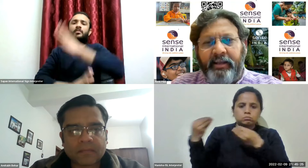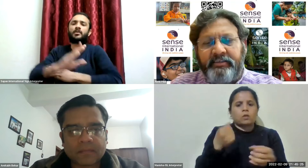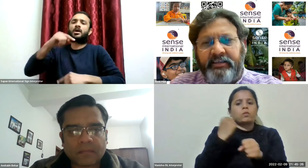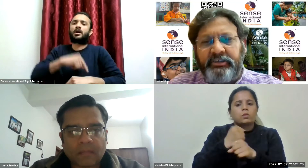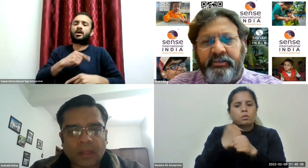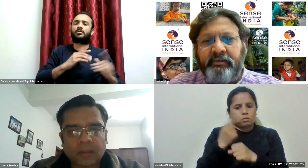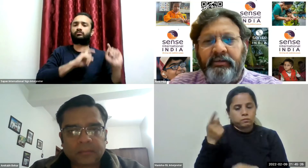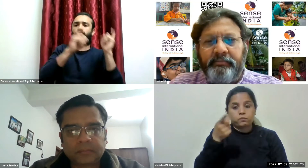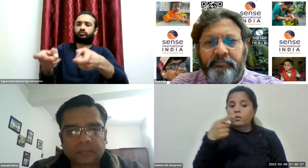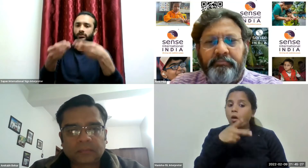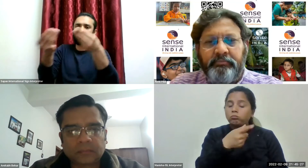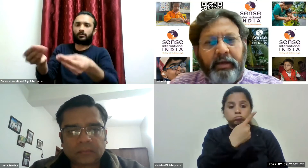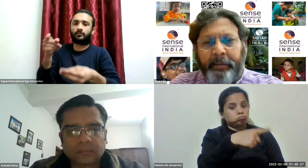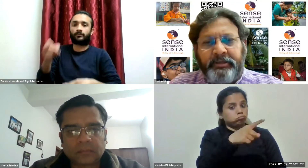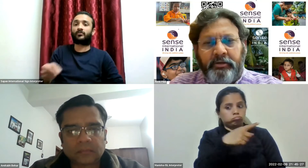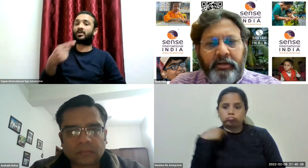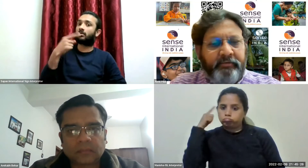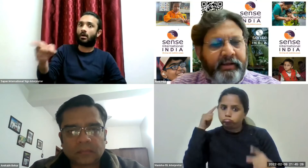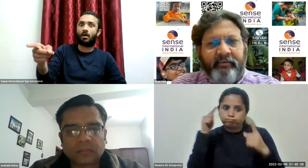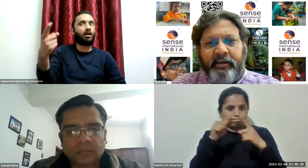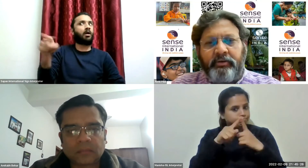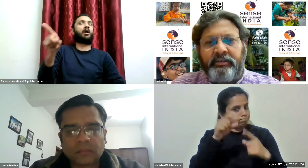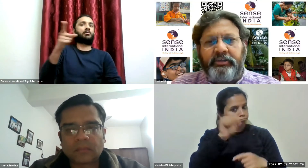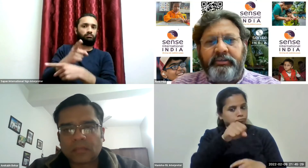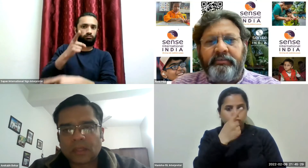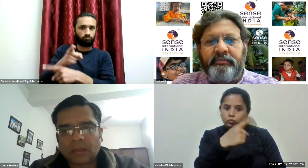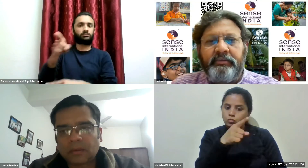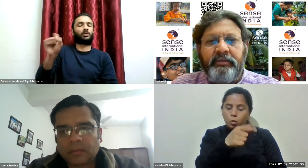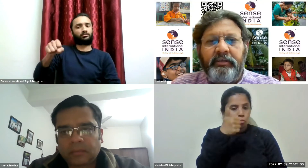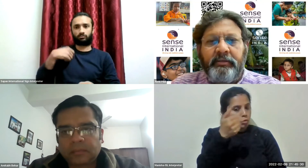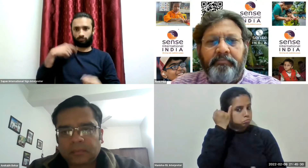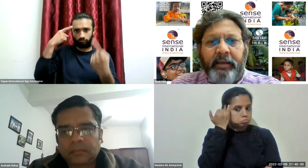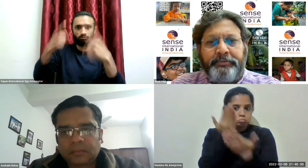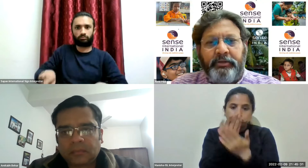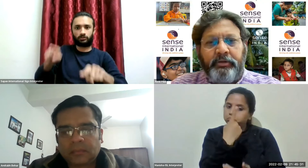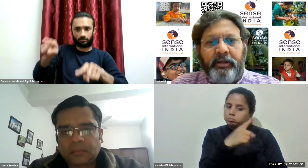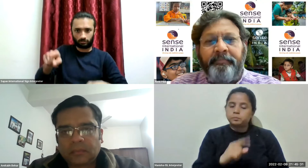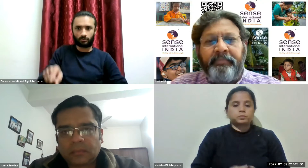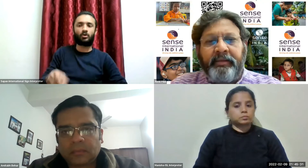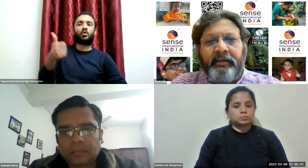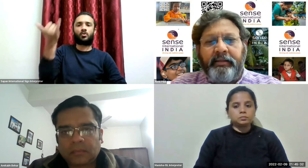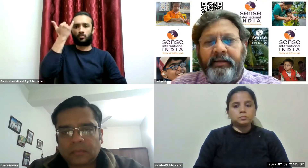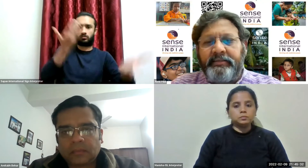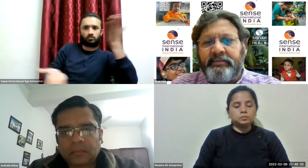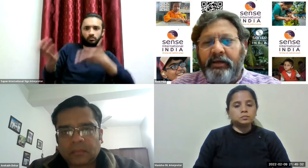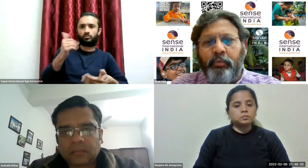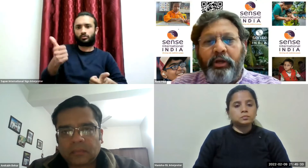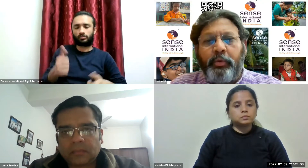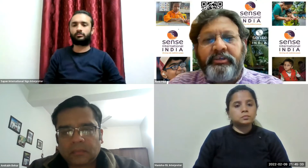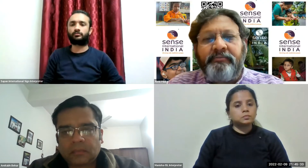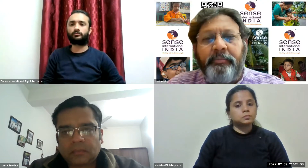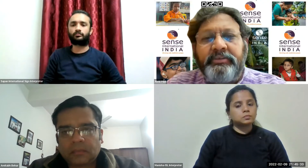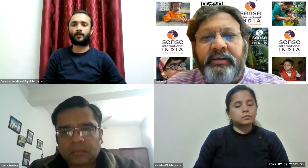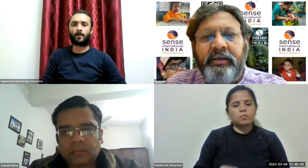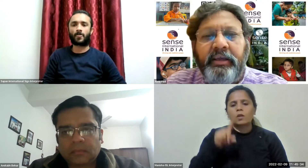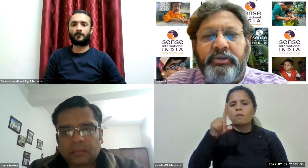very, very valid suggestion. Completely agree with you, Amitabh. Absolutely, very, very good suggestion. Yes. Absolutely. There is